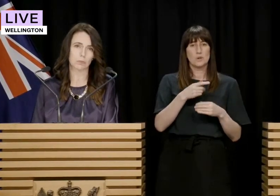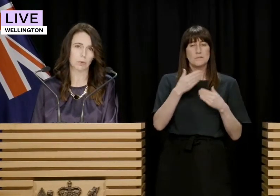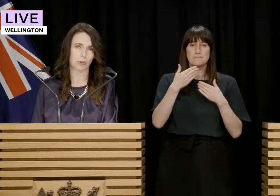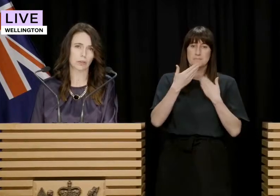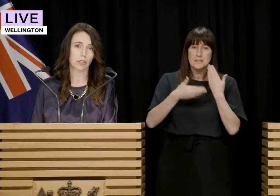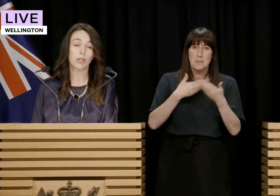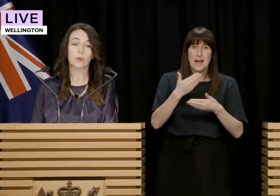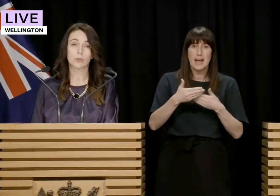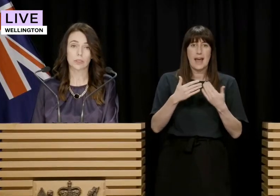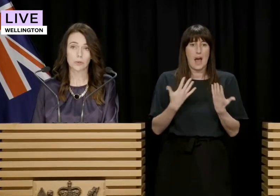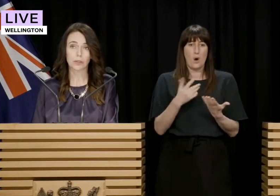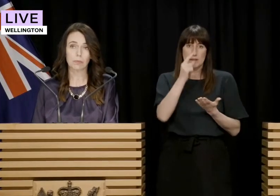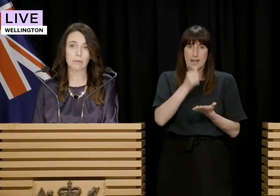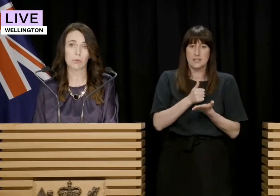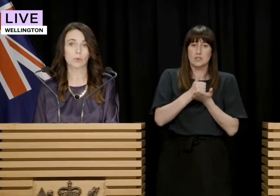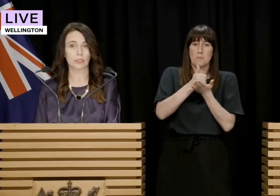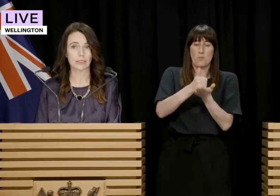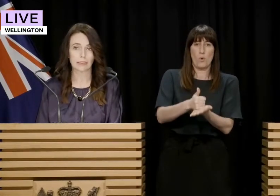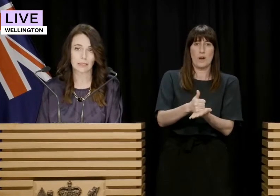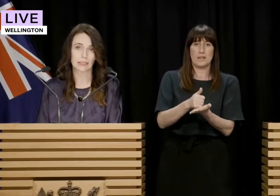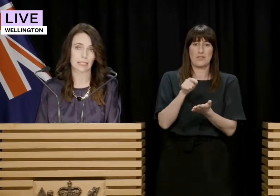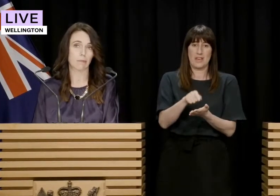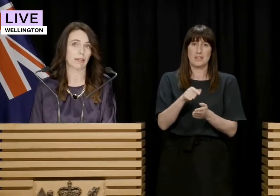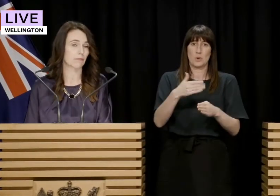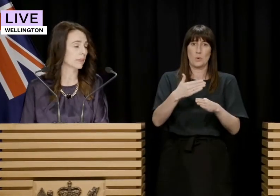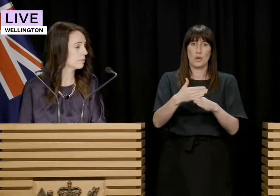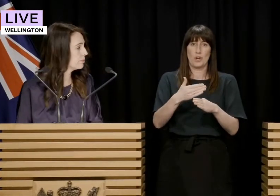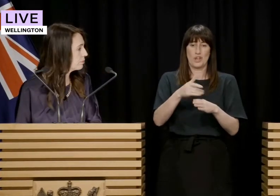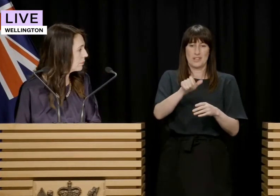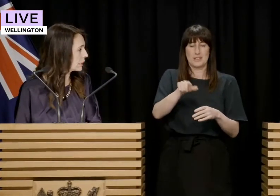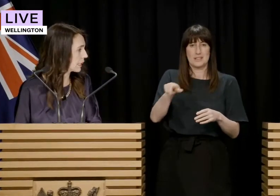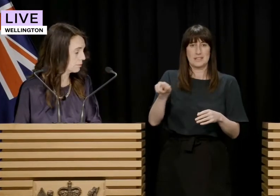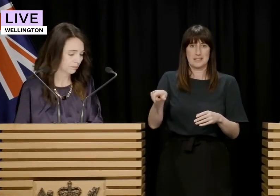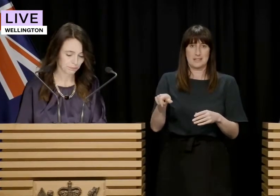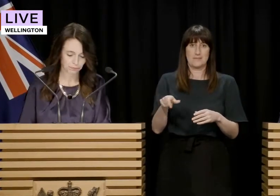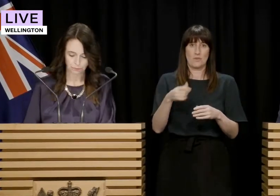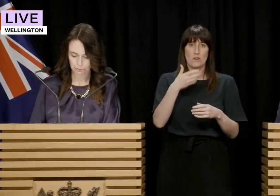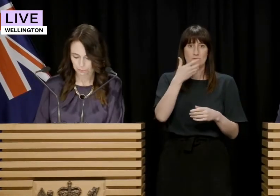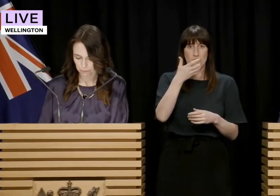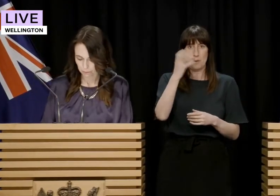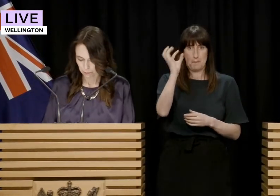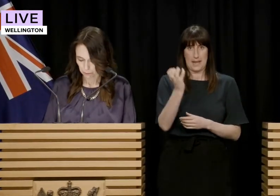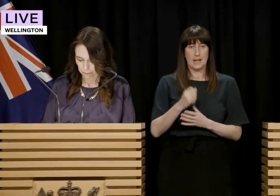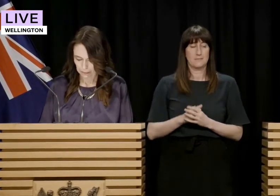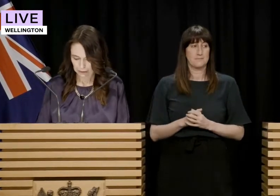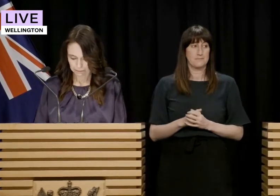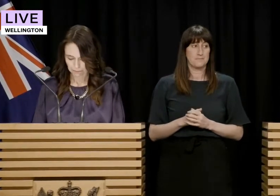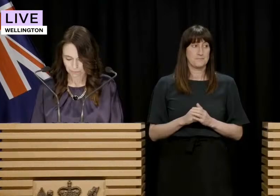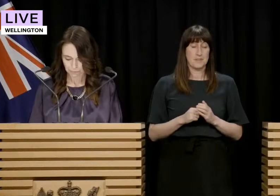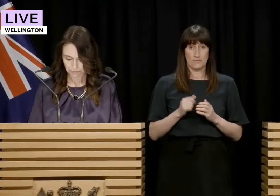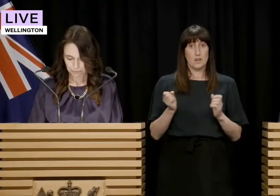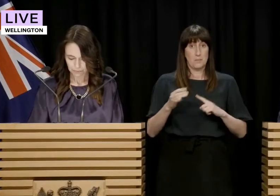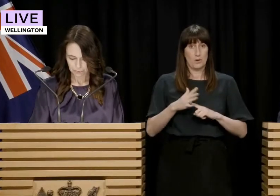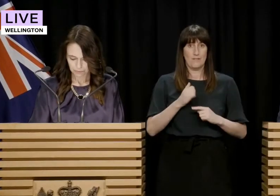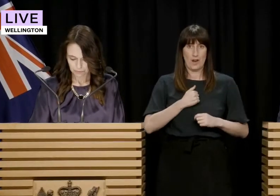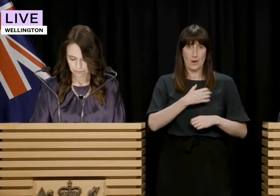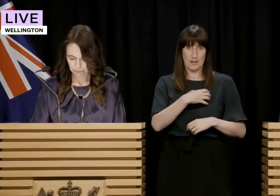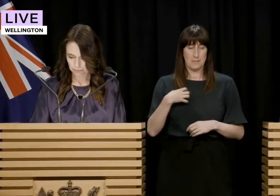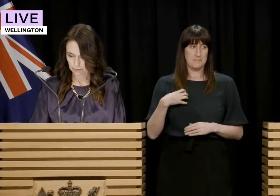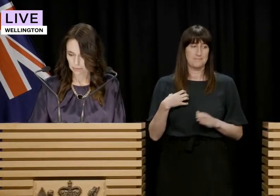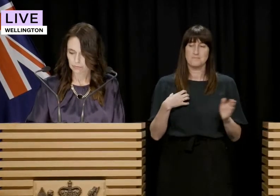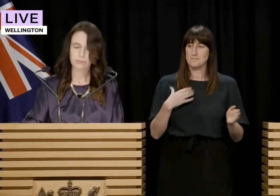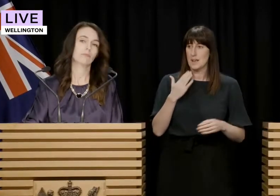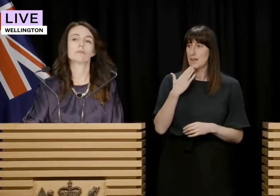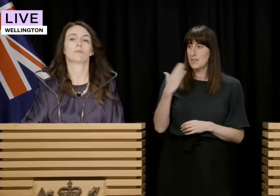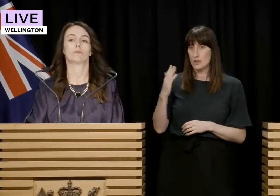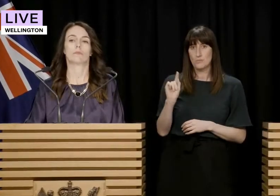well supported, which is incredibly important to this Labour government. Minister. Well, thank you, Prime Minister. And given recent issues that have been